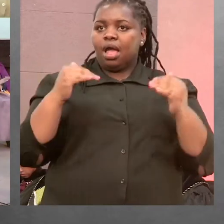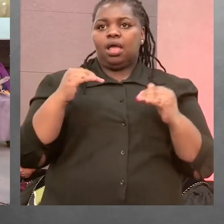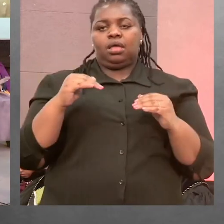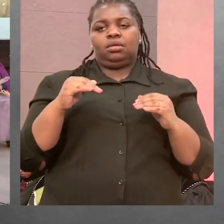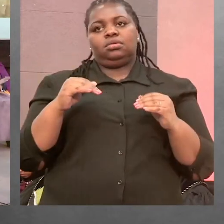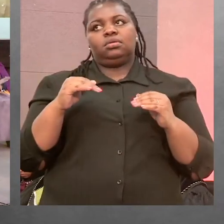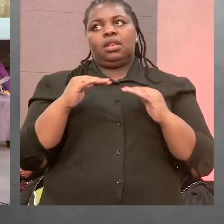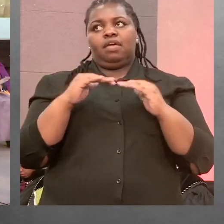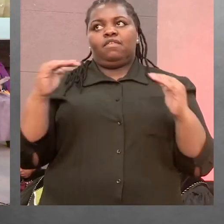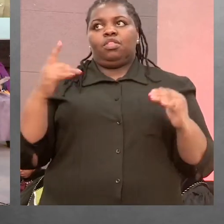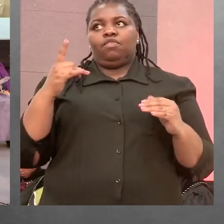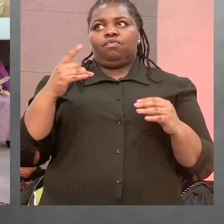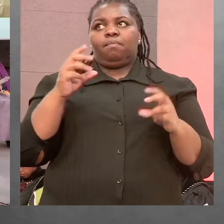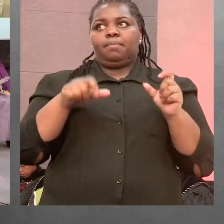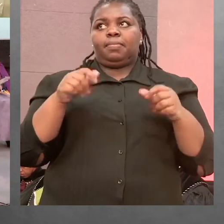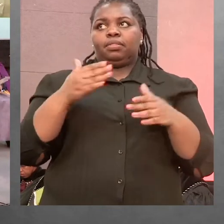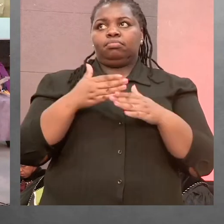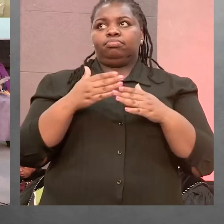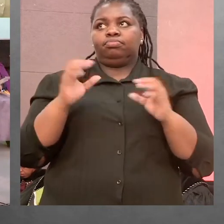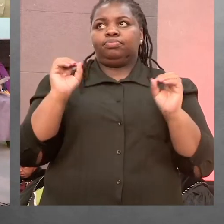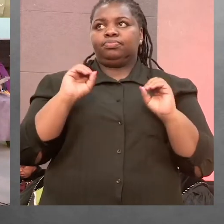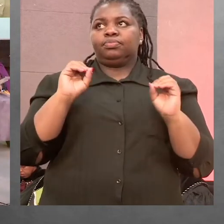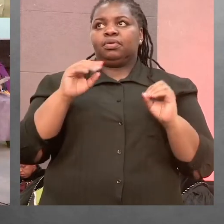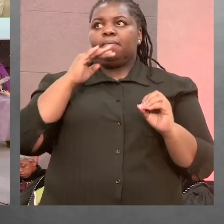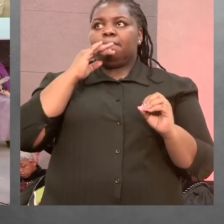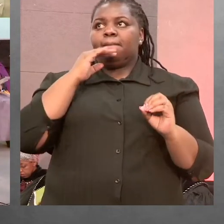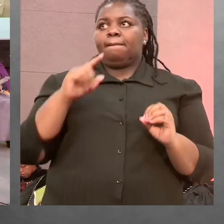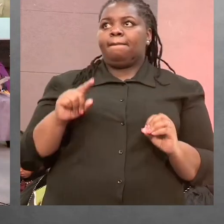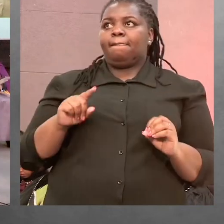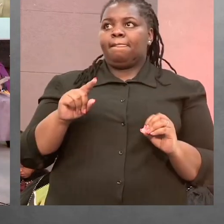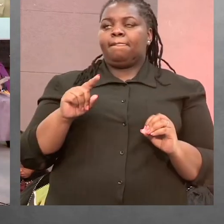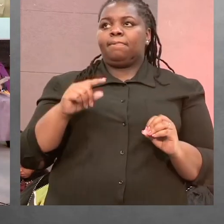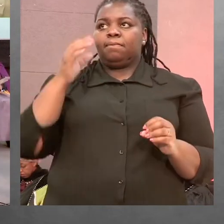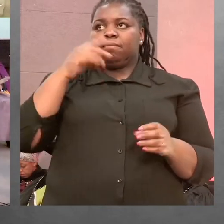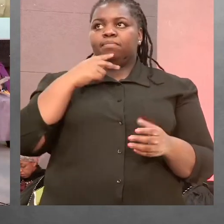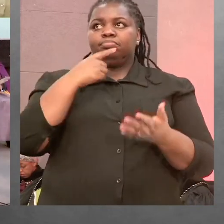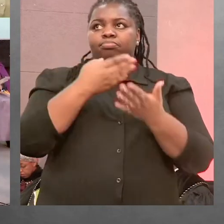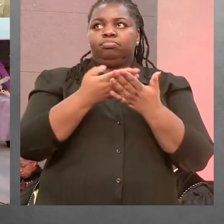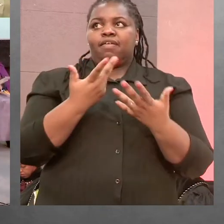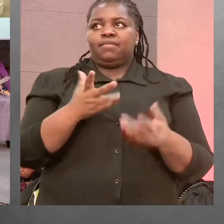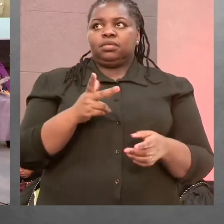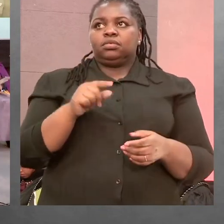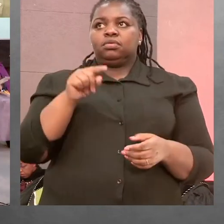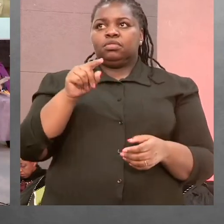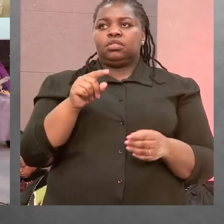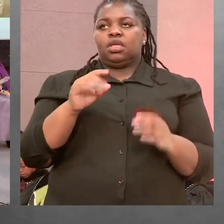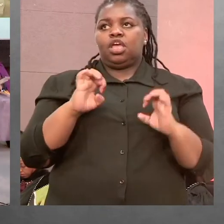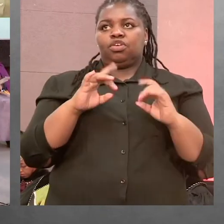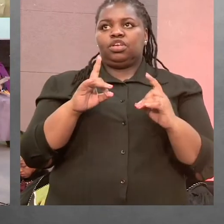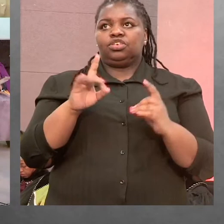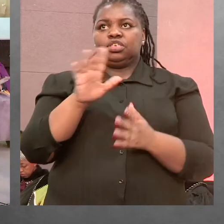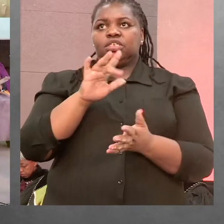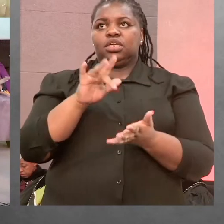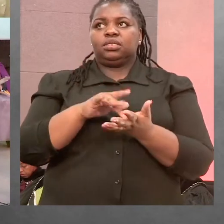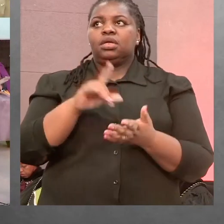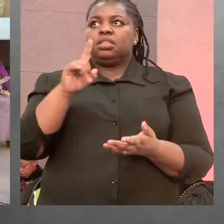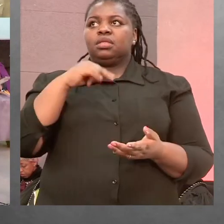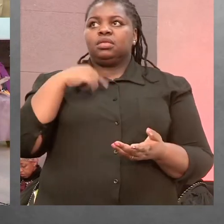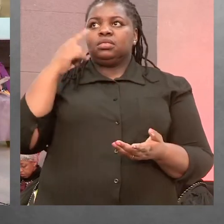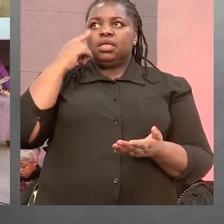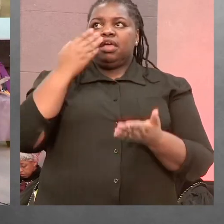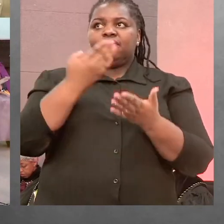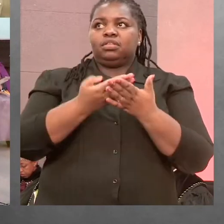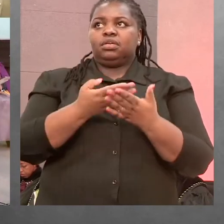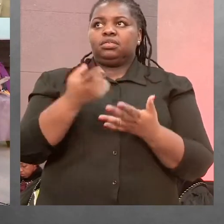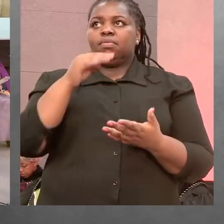unemployment rates. Our nation is hemorrhaging, notably in the education sector, as evidenced by